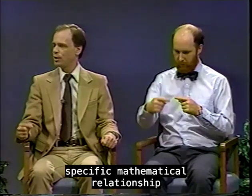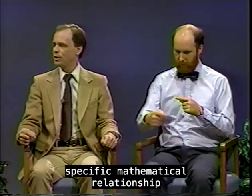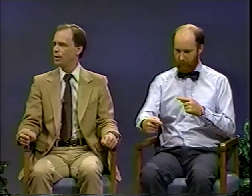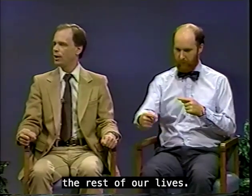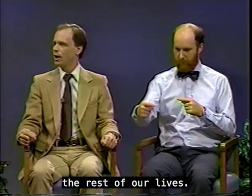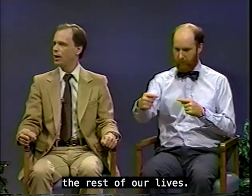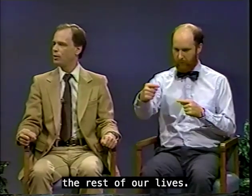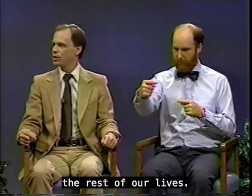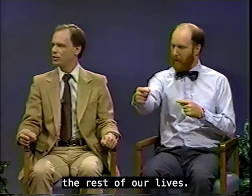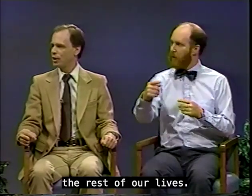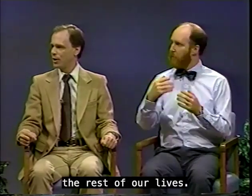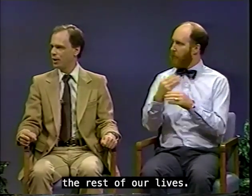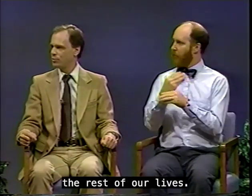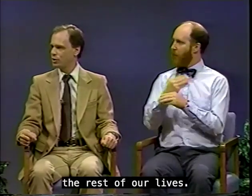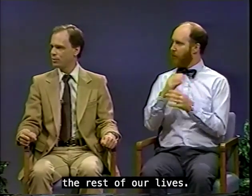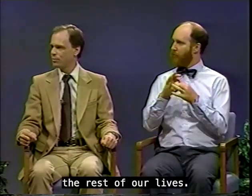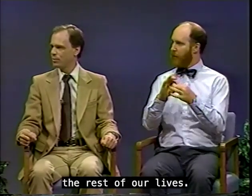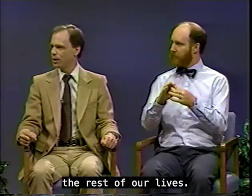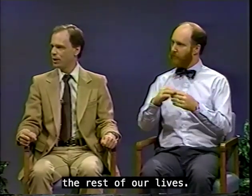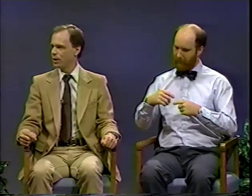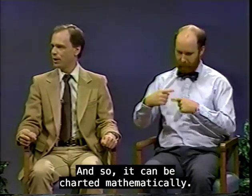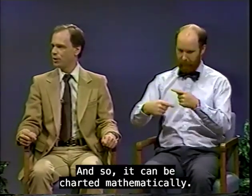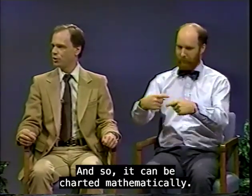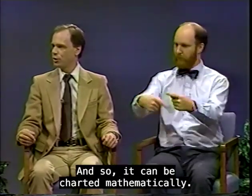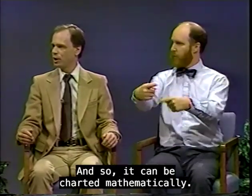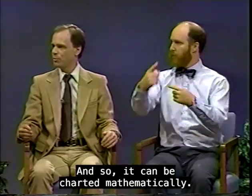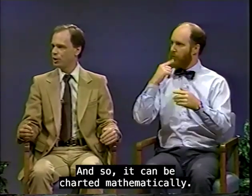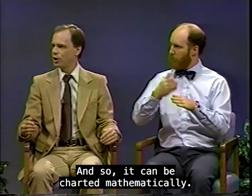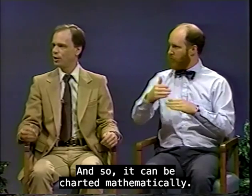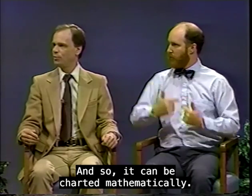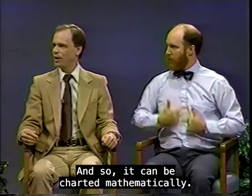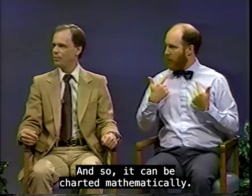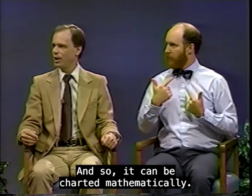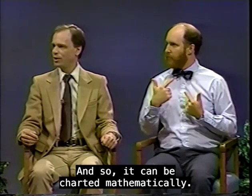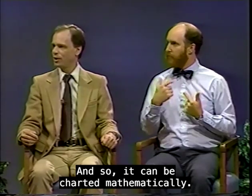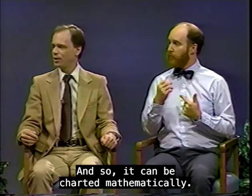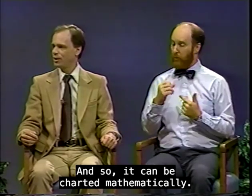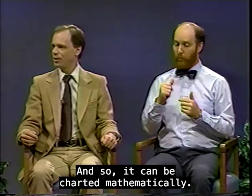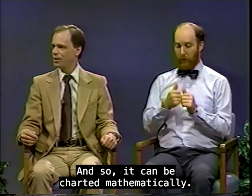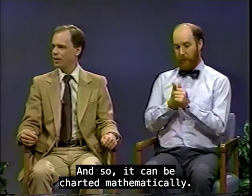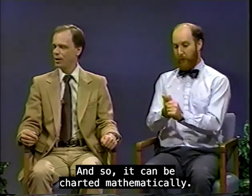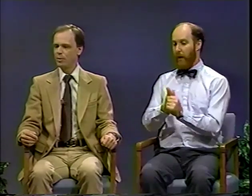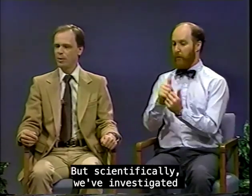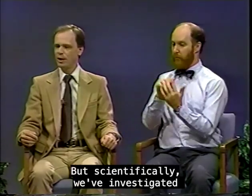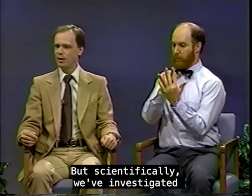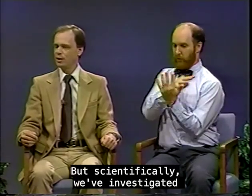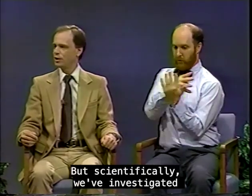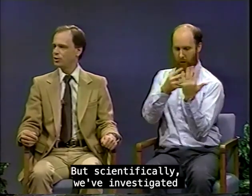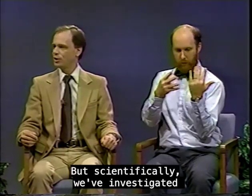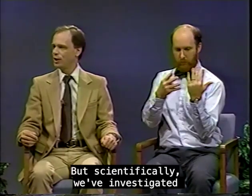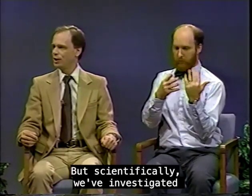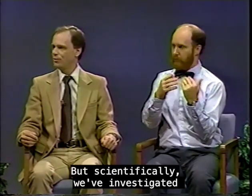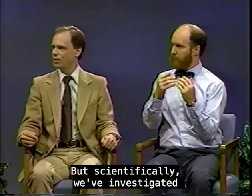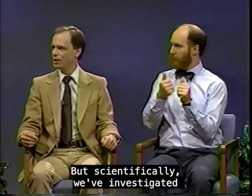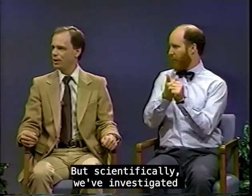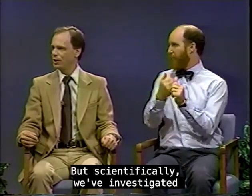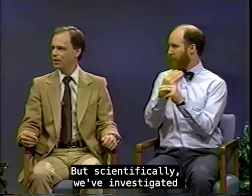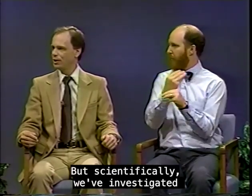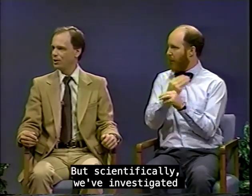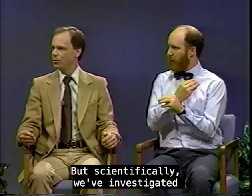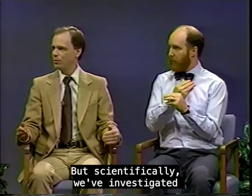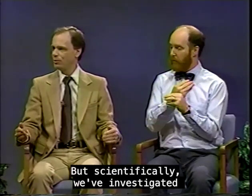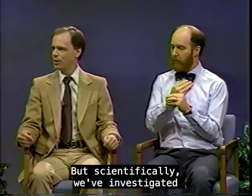relationship the rest of our lives. And so it can be charted mathematically. But